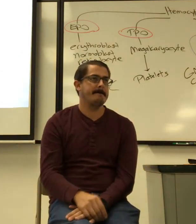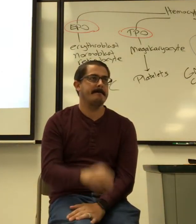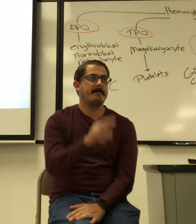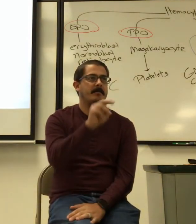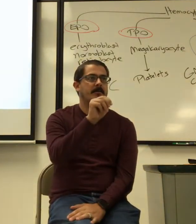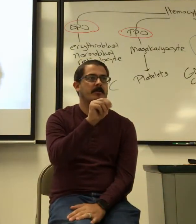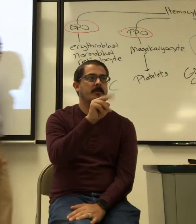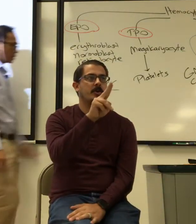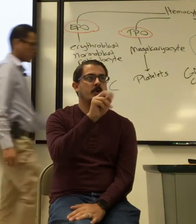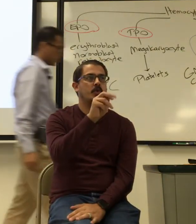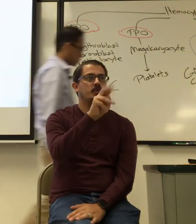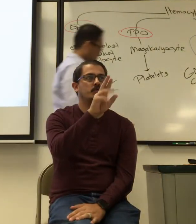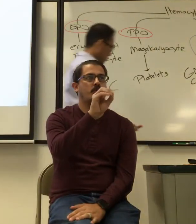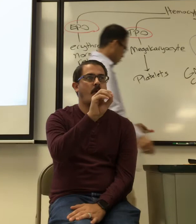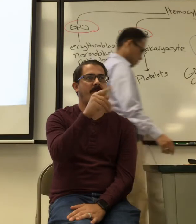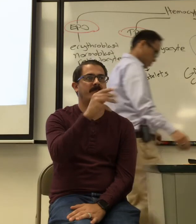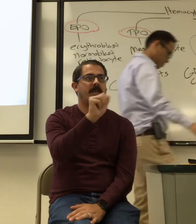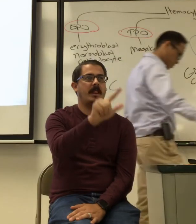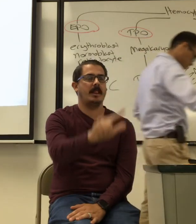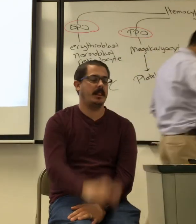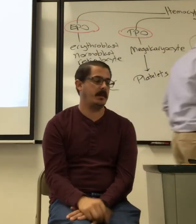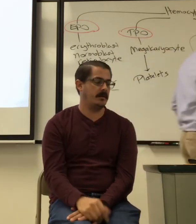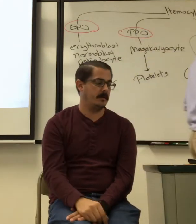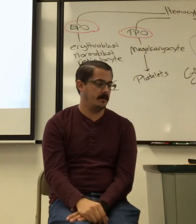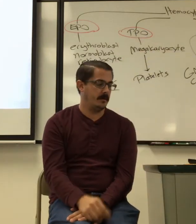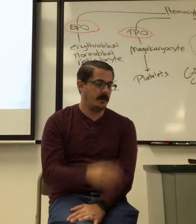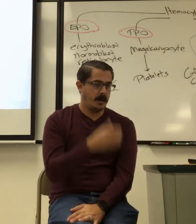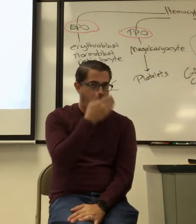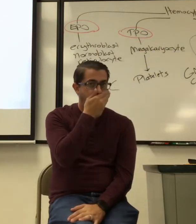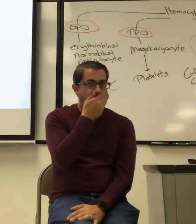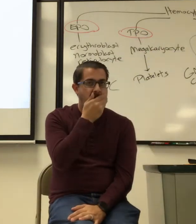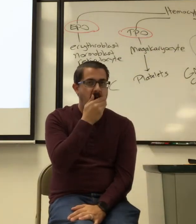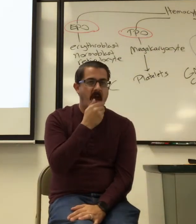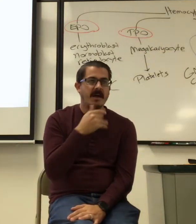Neutrophils. Where is this?